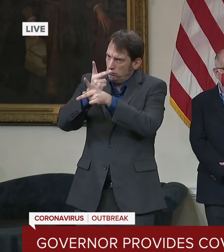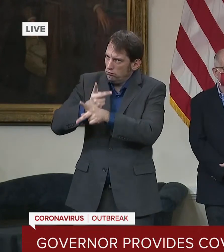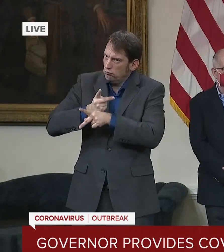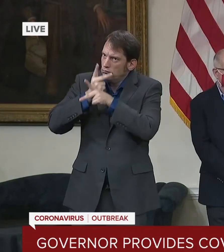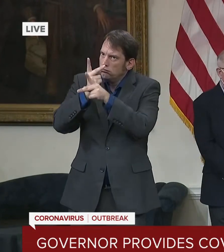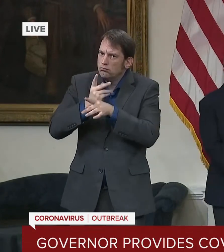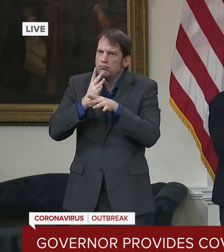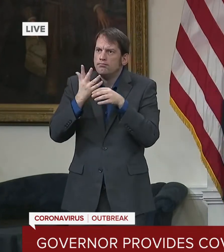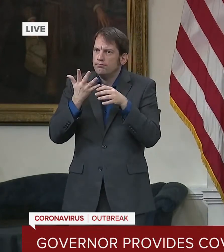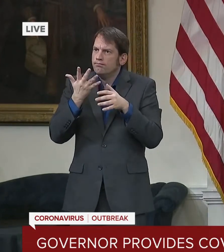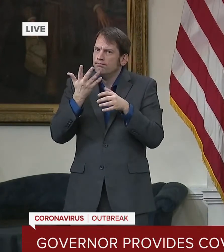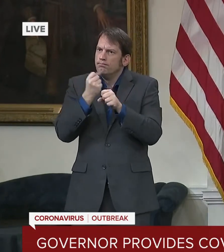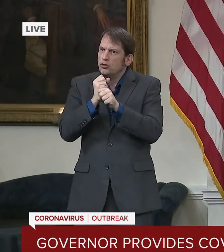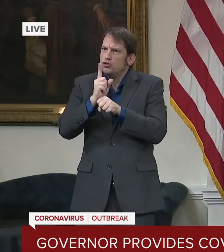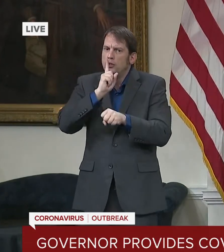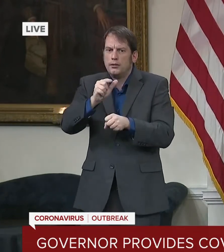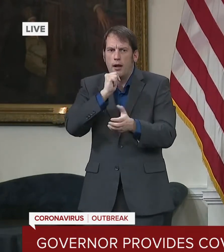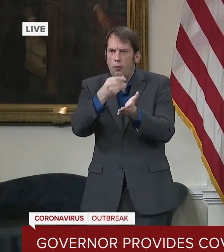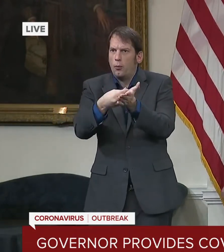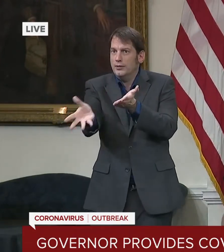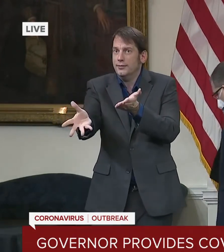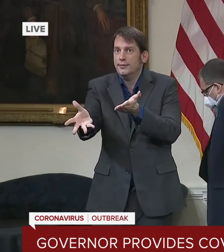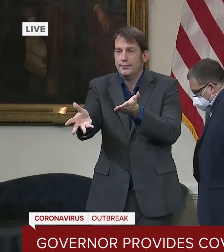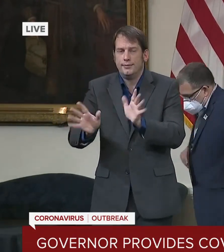observed wastage.